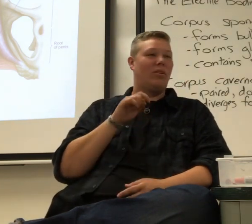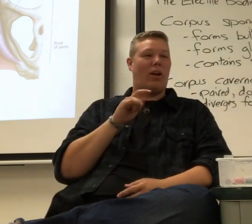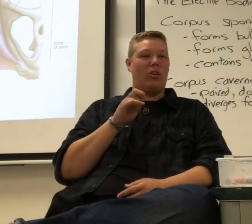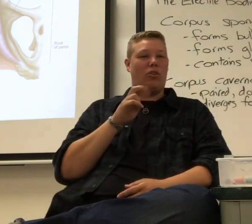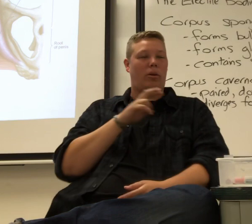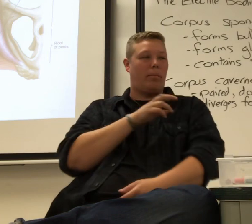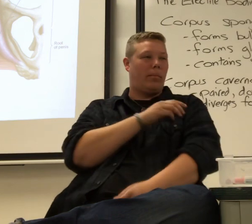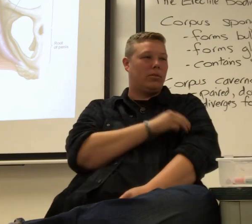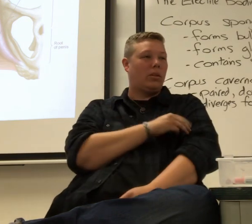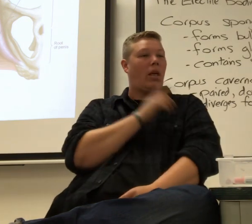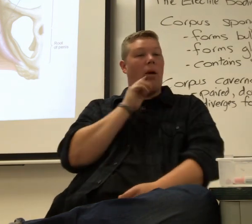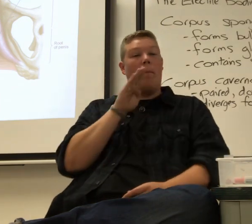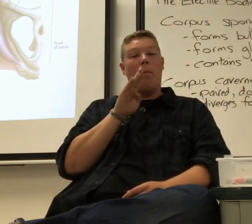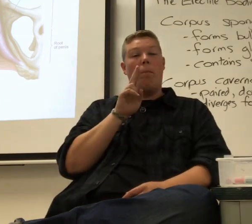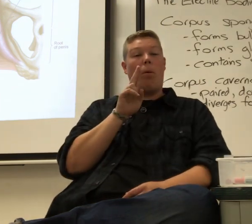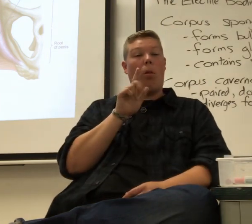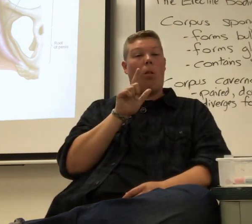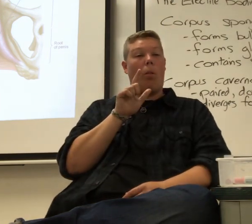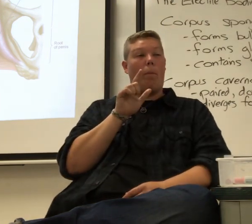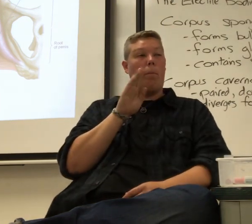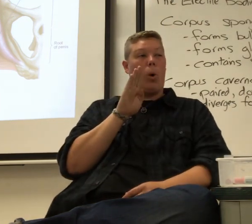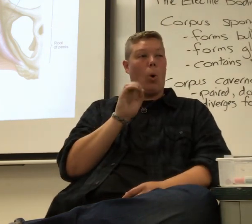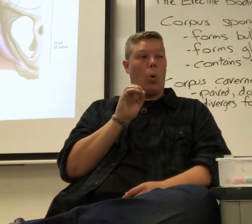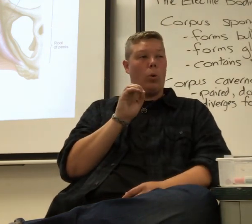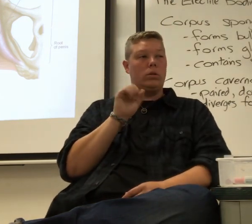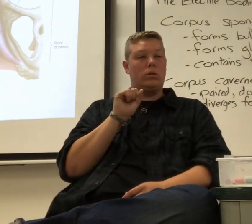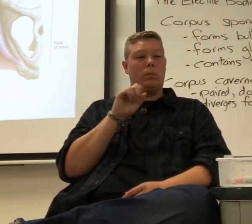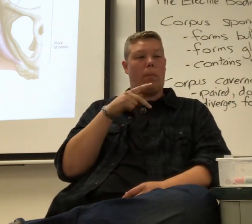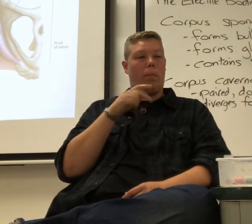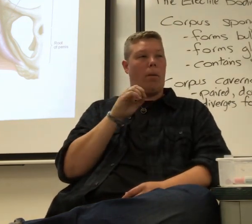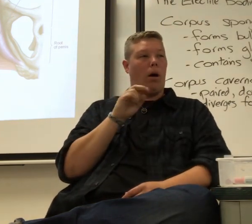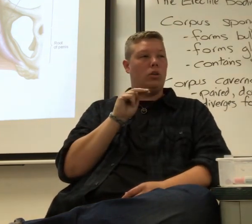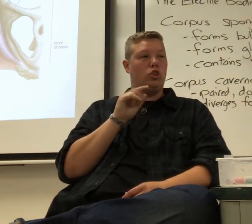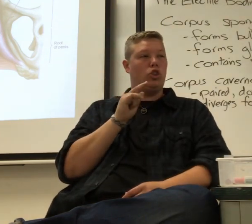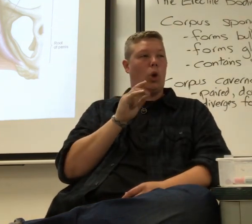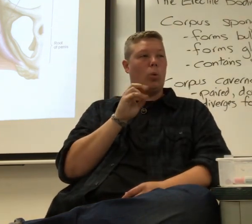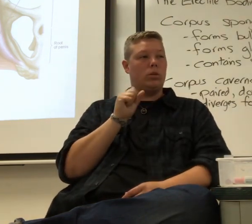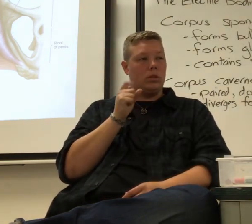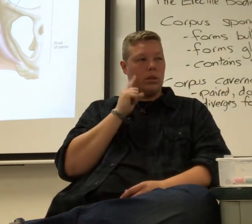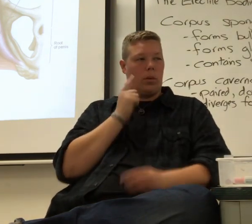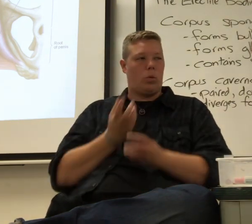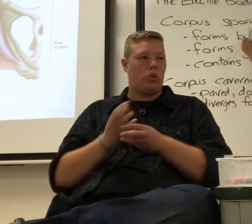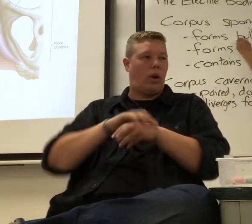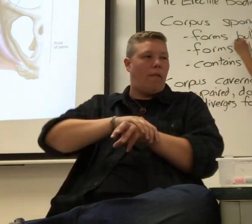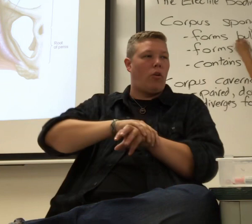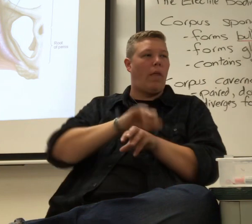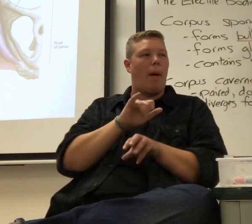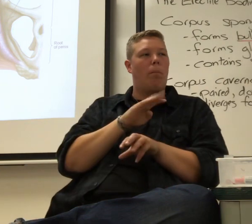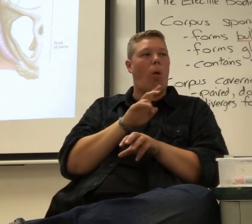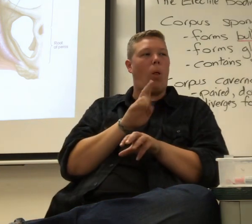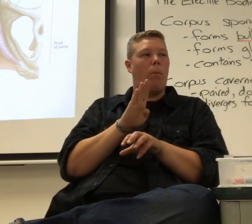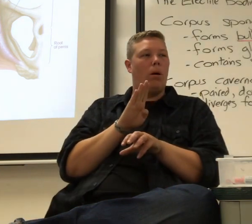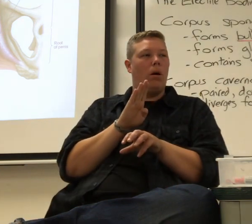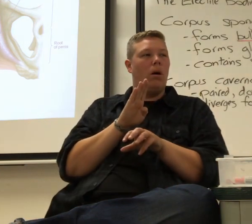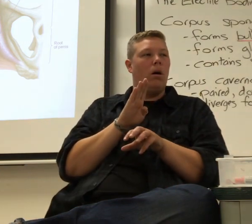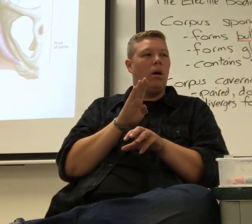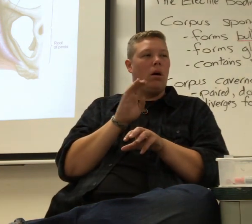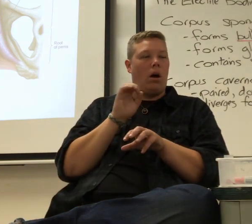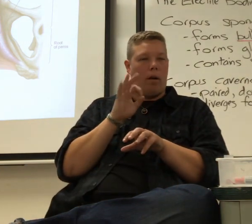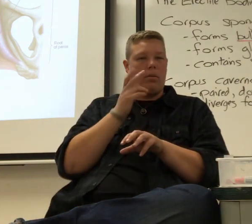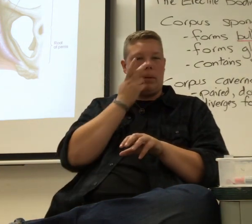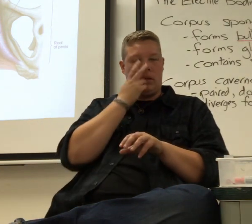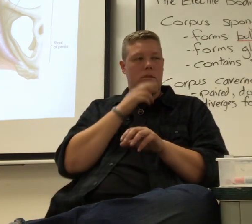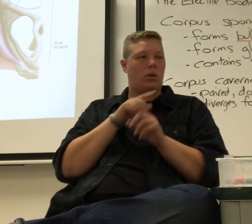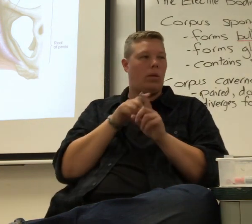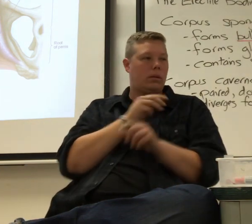bulbul spongiosus that covers the bulb of the penis. Okay, so associate the bulb of the penis with the muscle